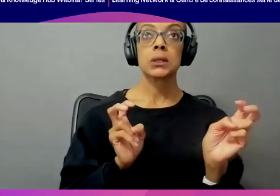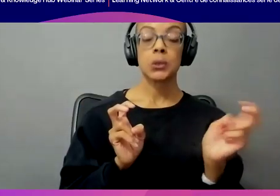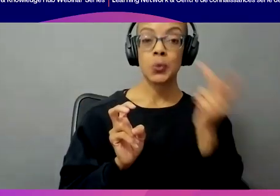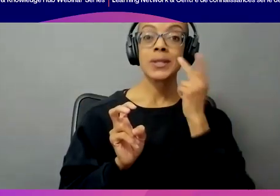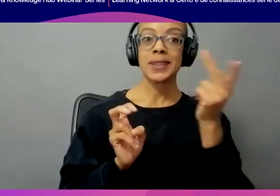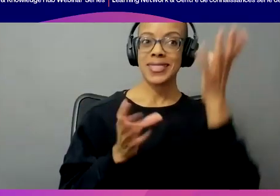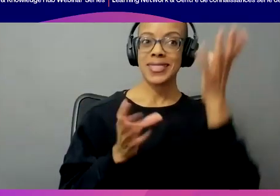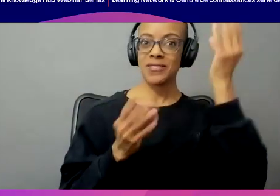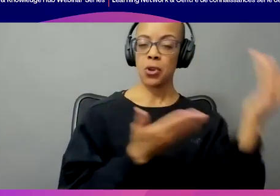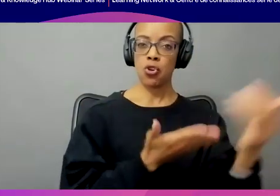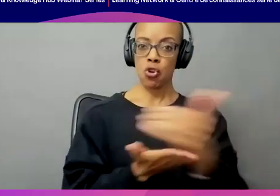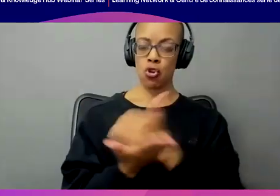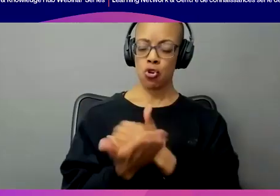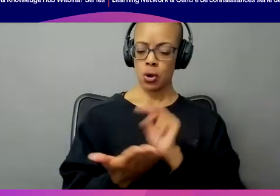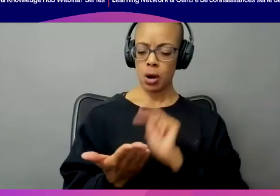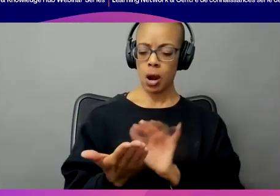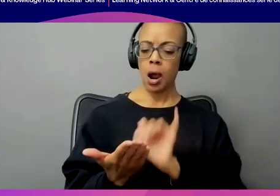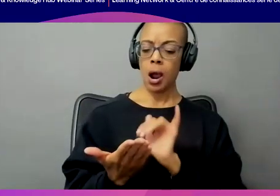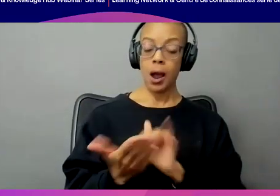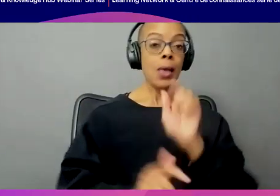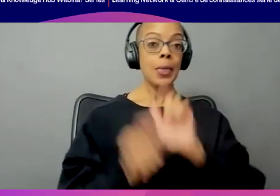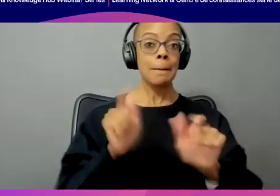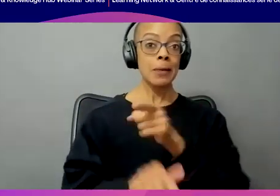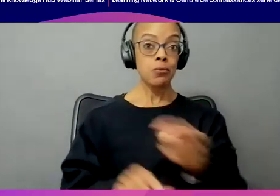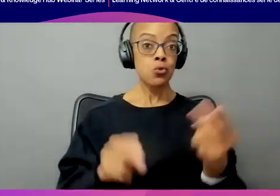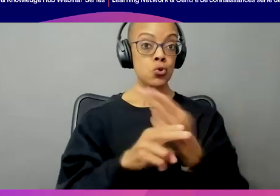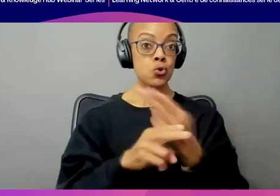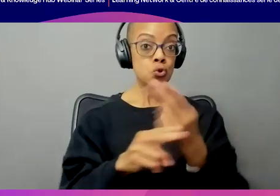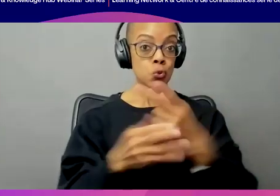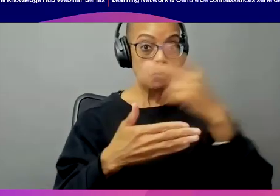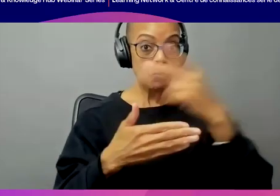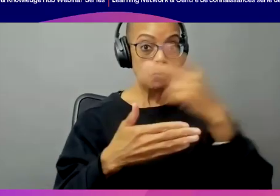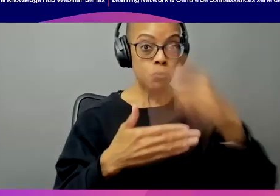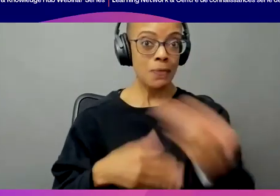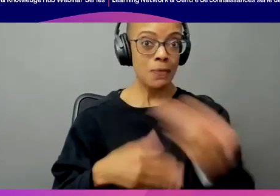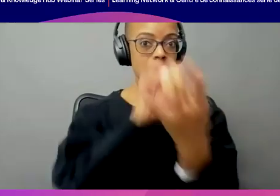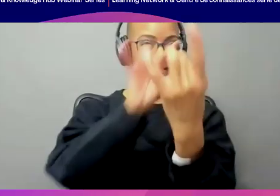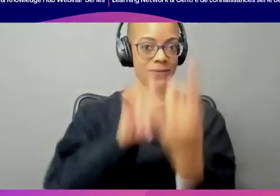data, which is the folks using the program were telling us that they would